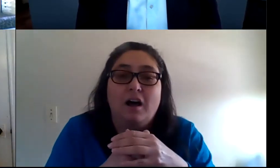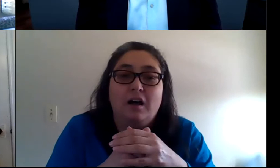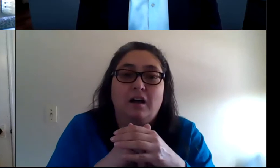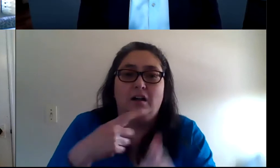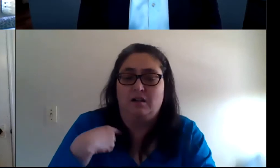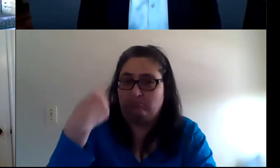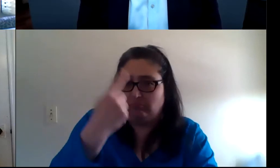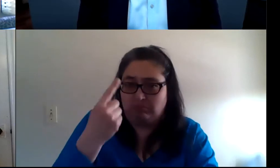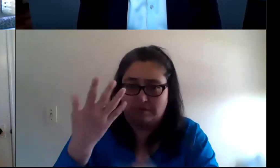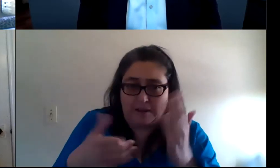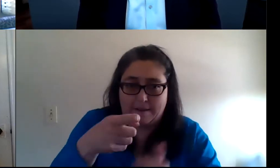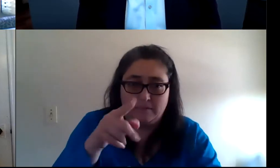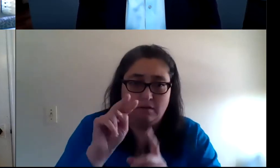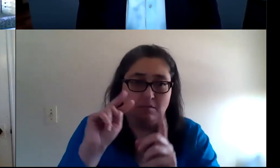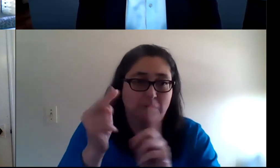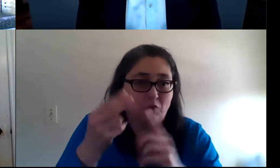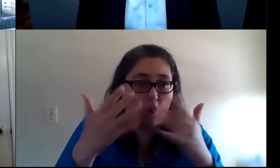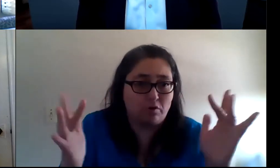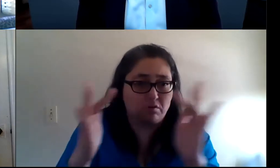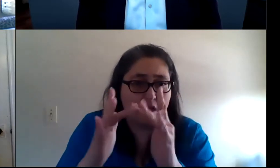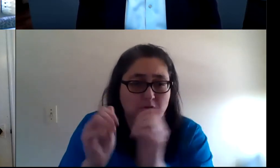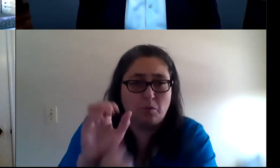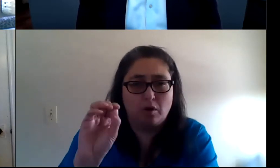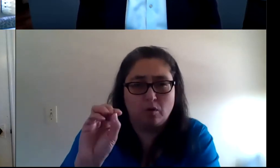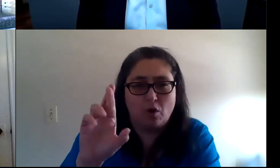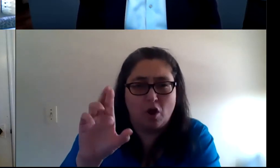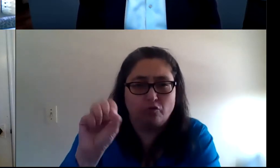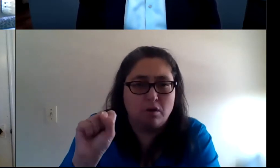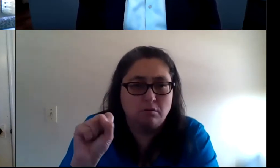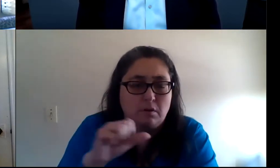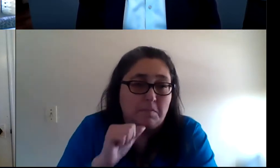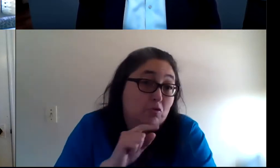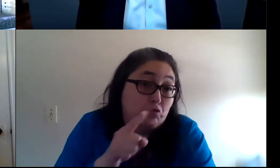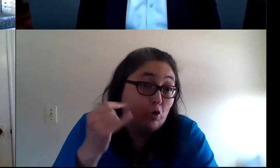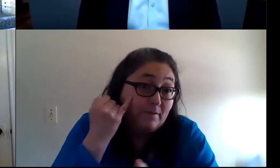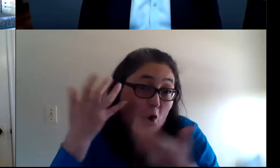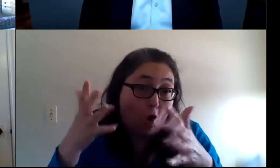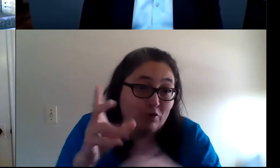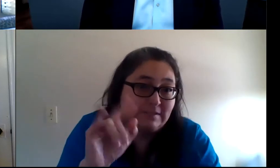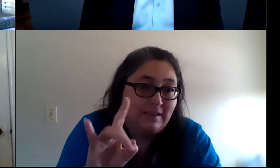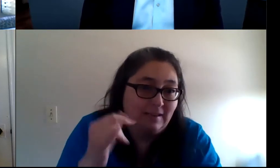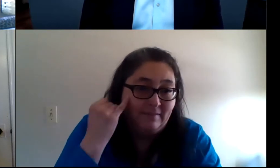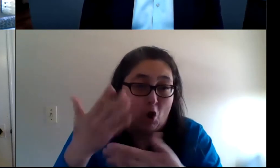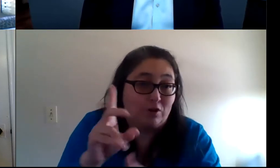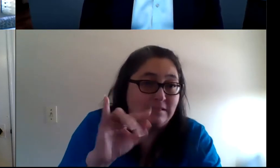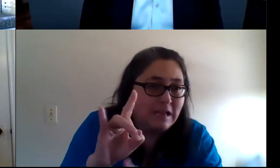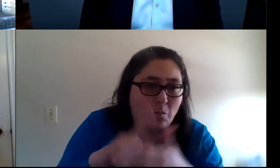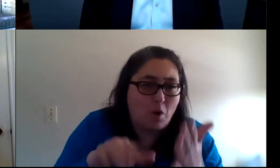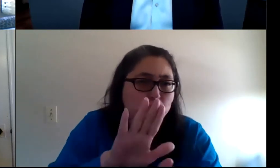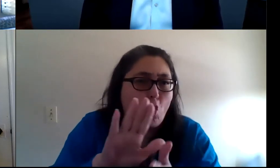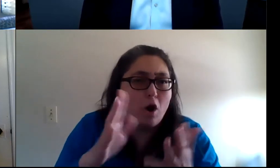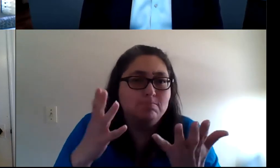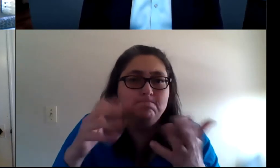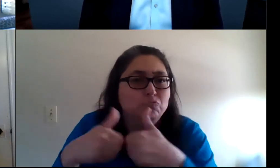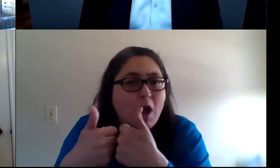Okay, so I was wondering, perhaps maybe Perspectives, have you already contacted ORS? I'm not sure if you already did